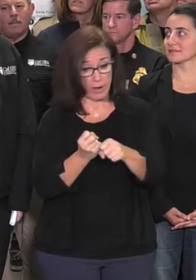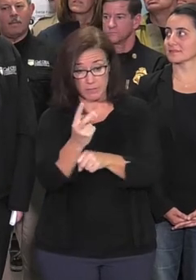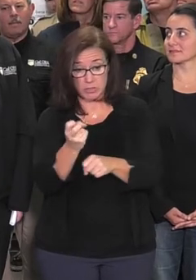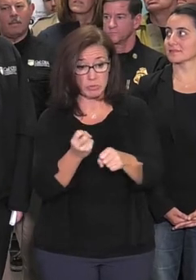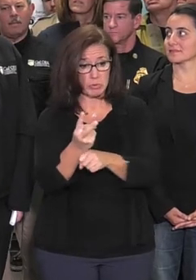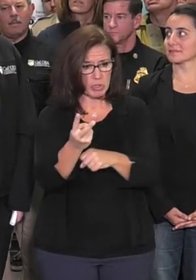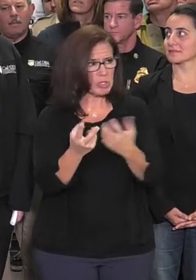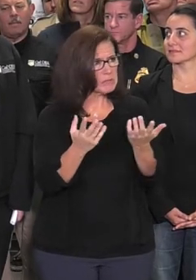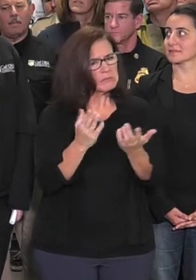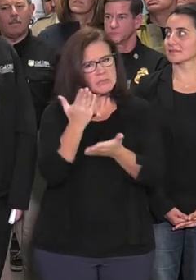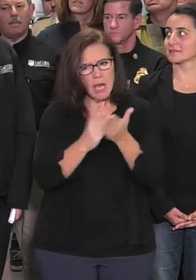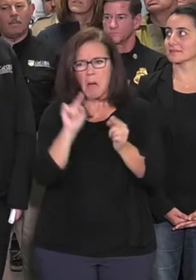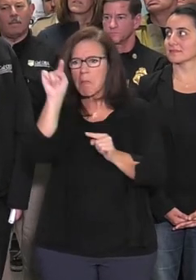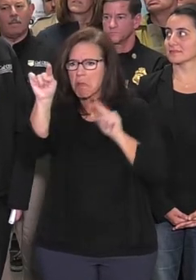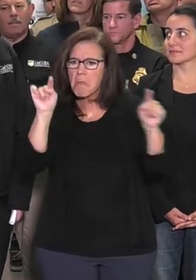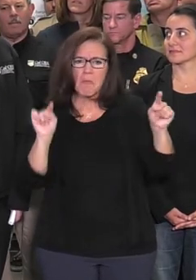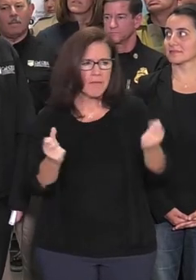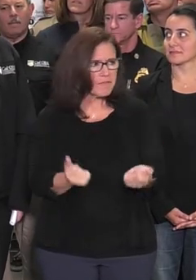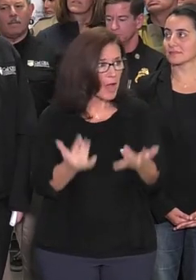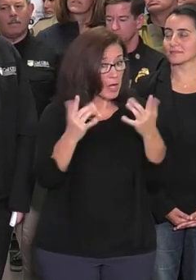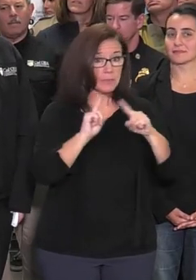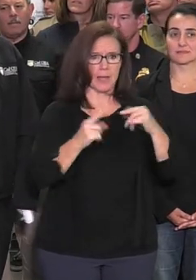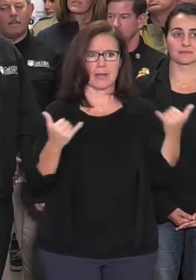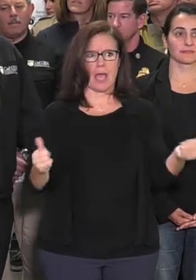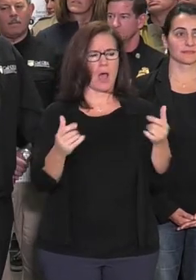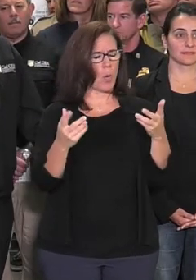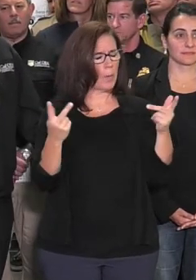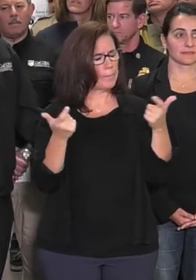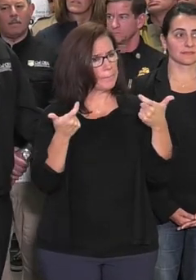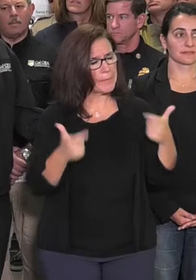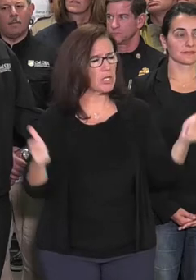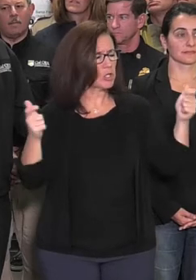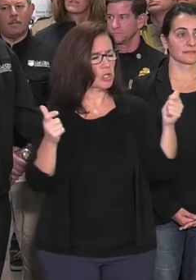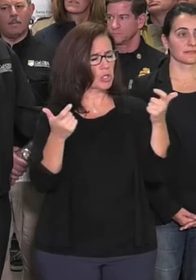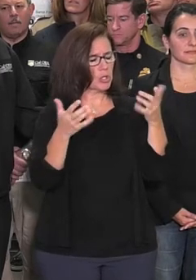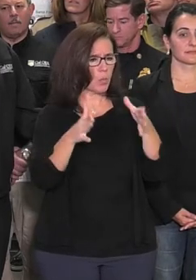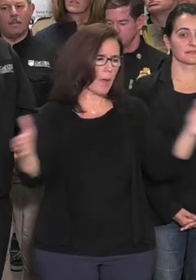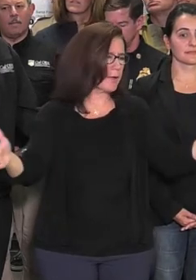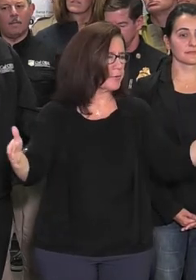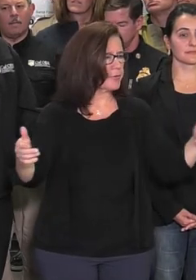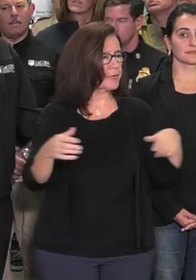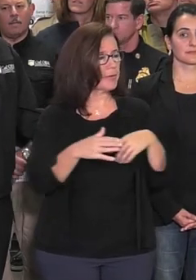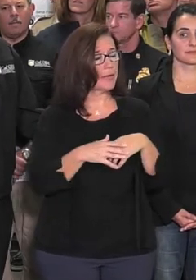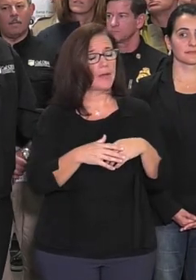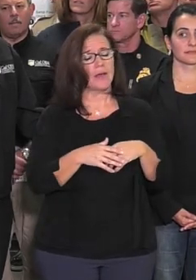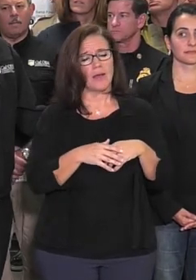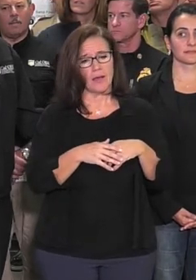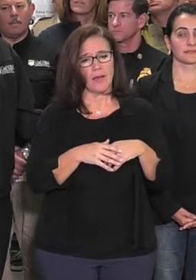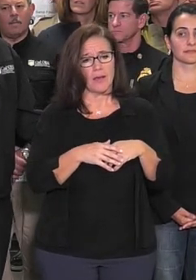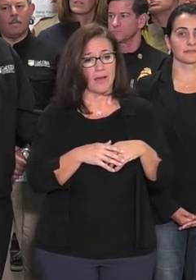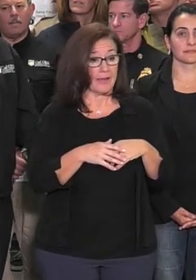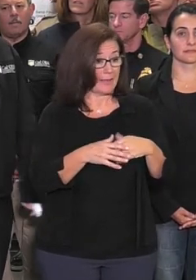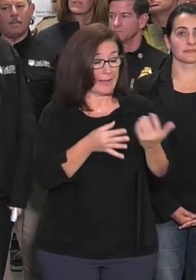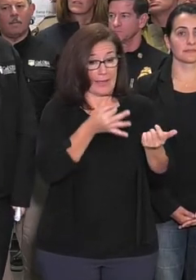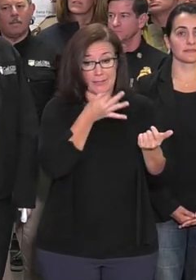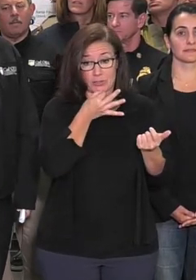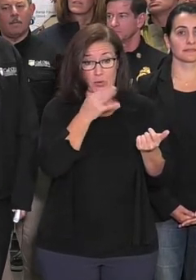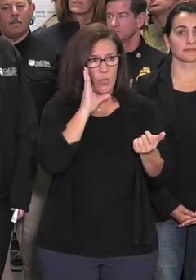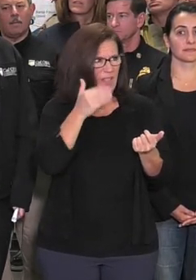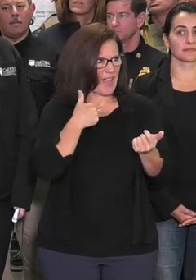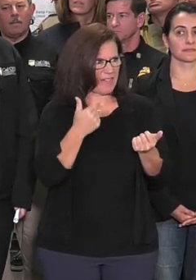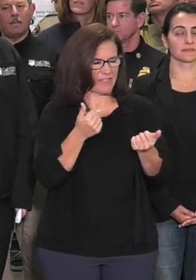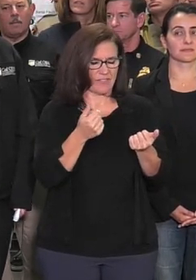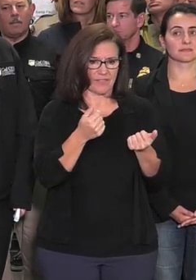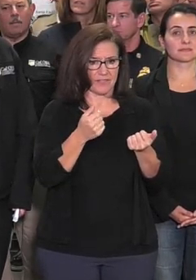to some degree. It's just more intense, more widespread, and then we're about ready to have firefighting at Christmas. This is